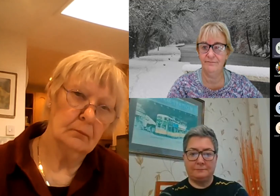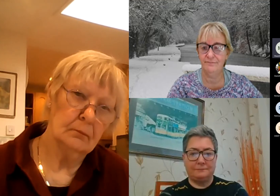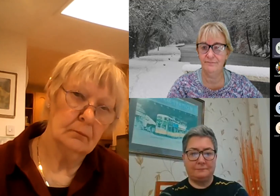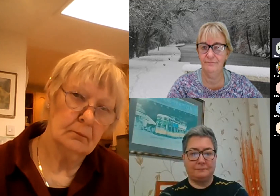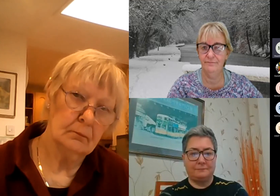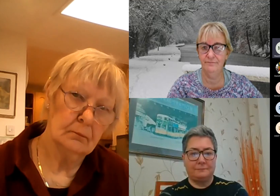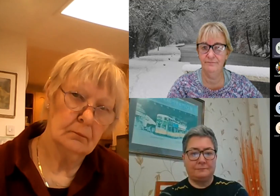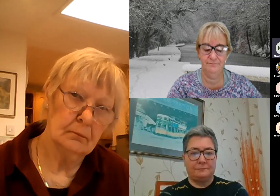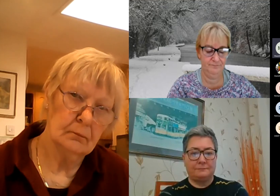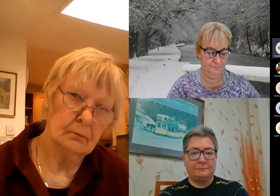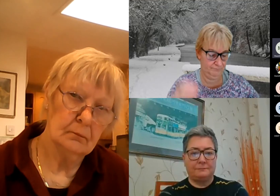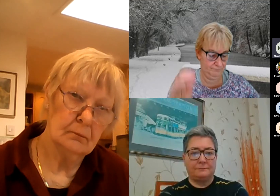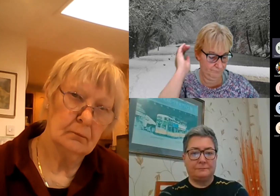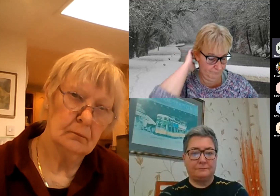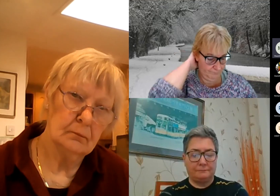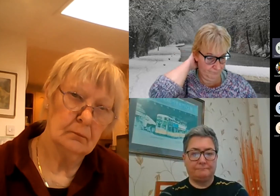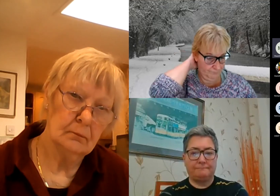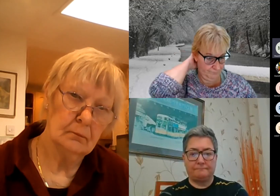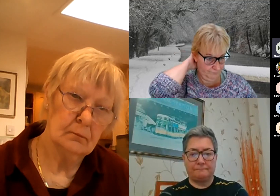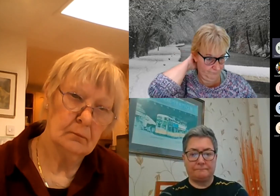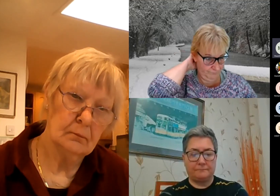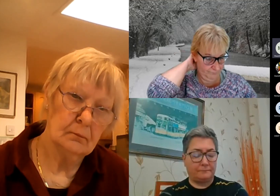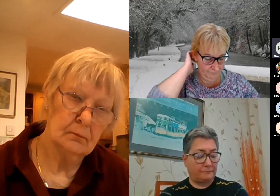this is not uncommon, despite